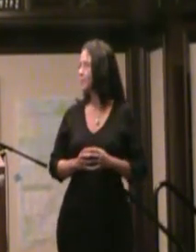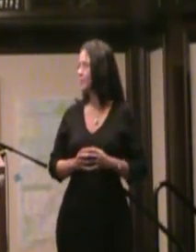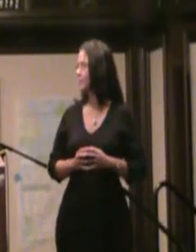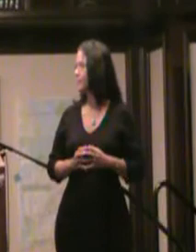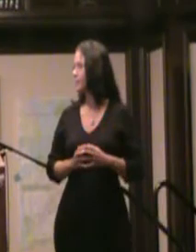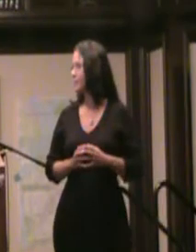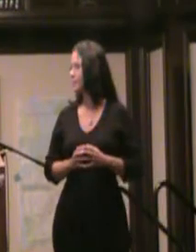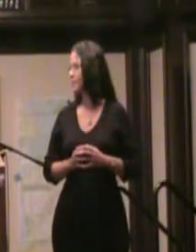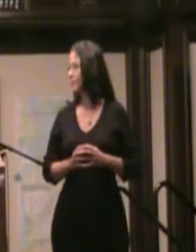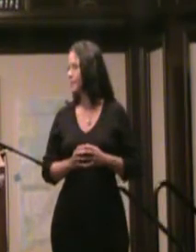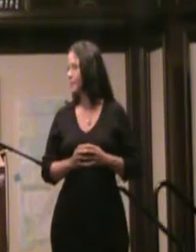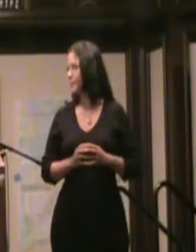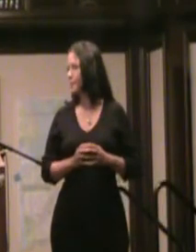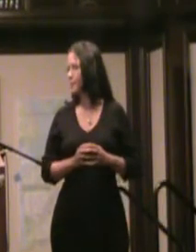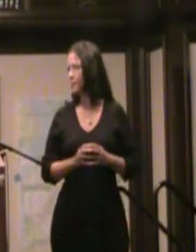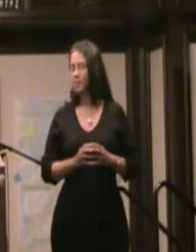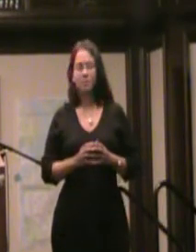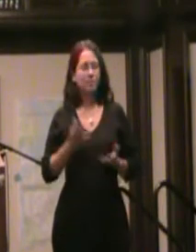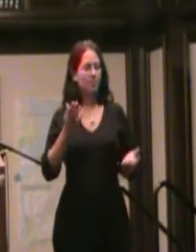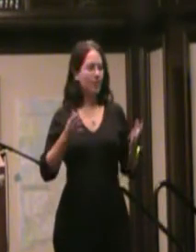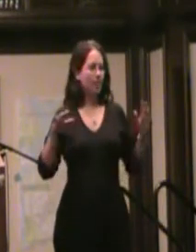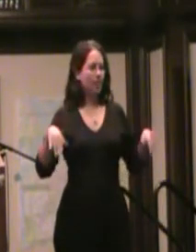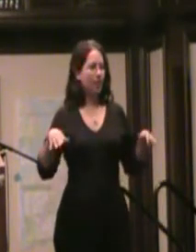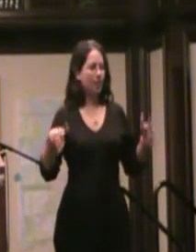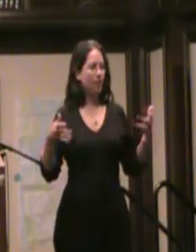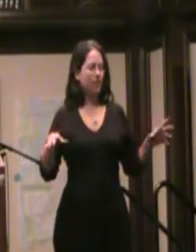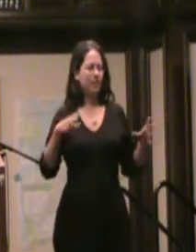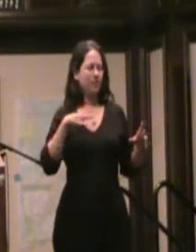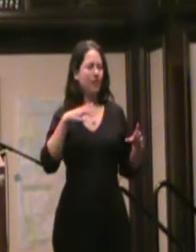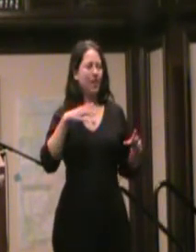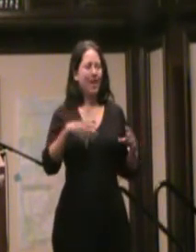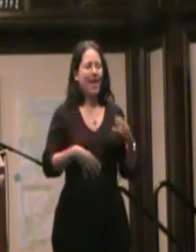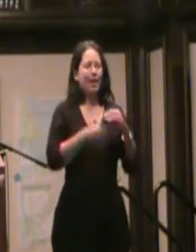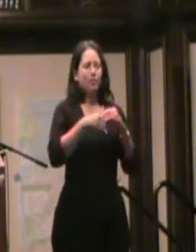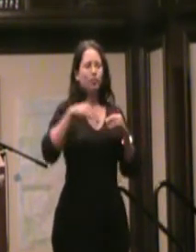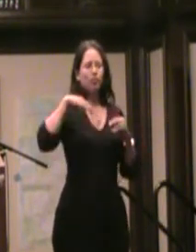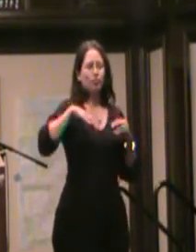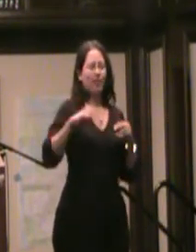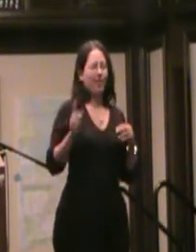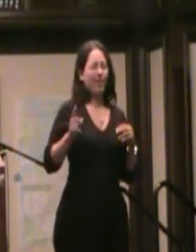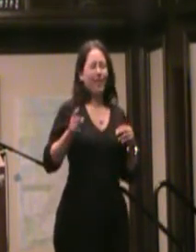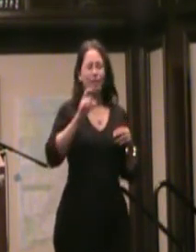Maybe you didn't get to finish, but you can do those for extra credit later tonight.